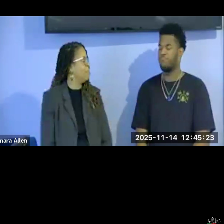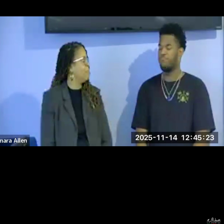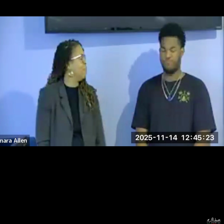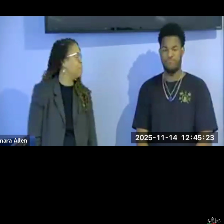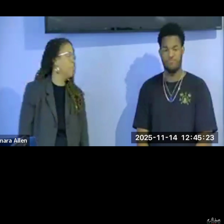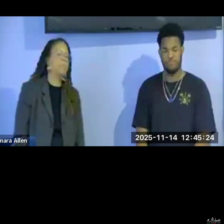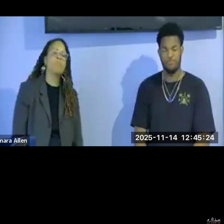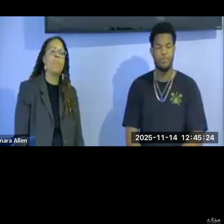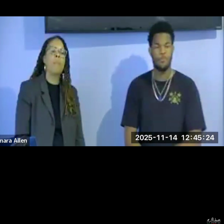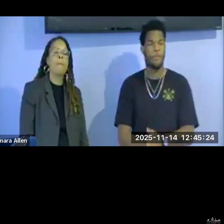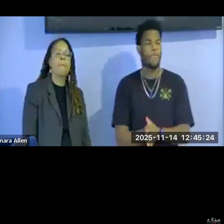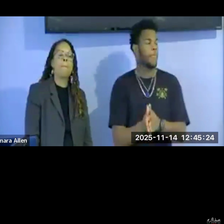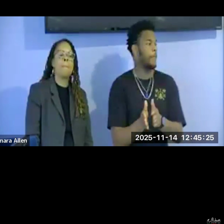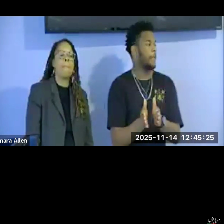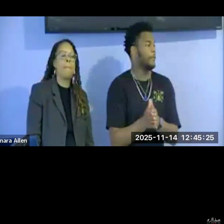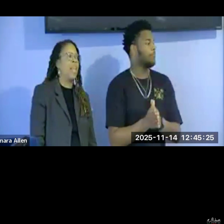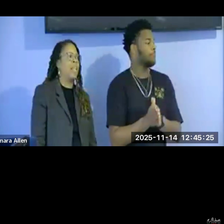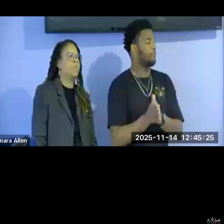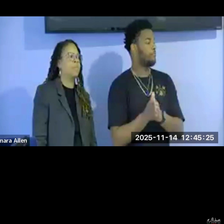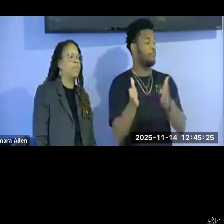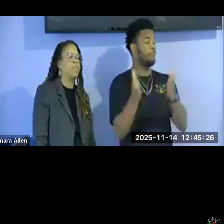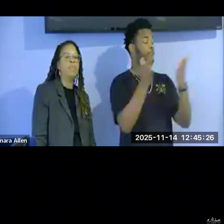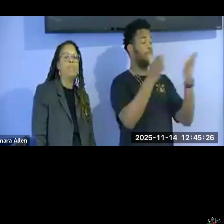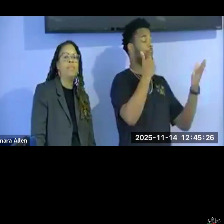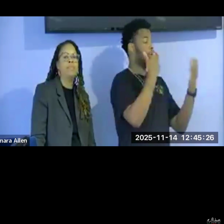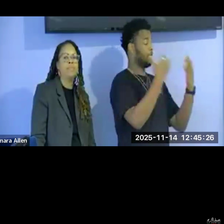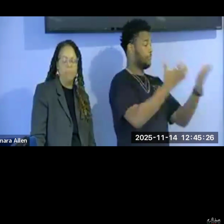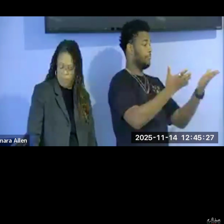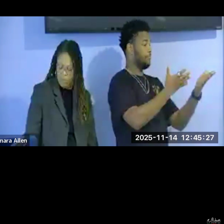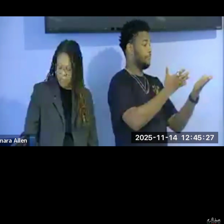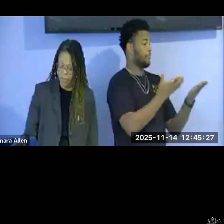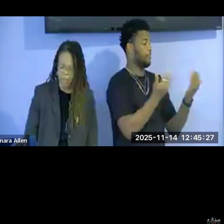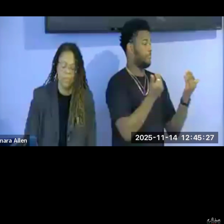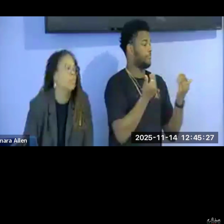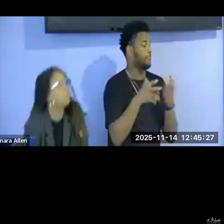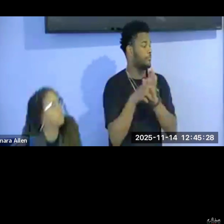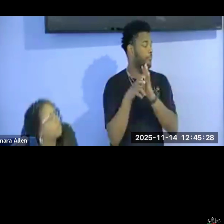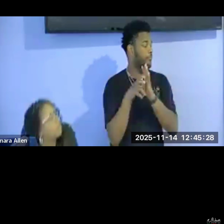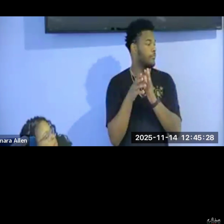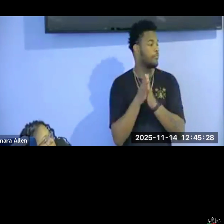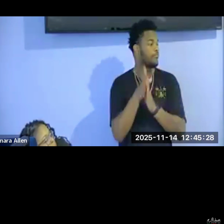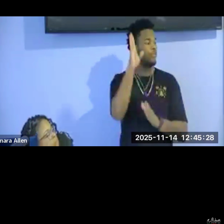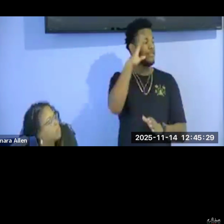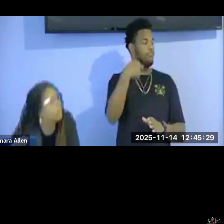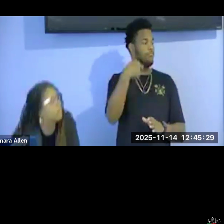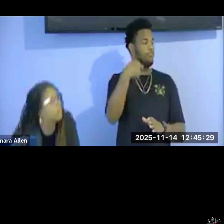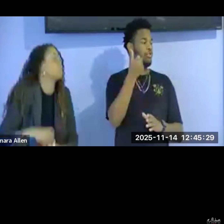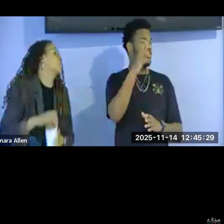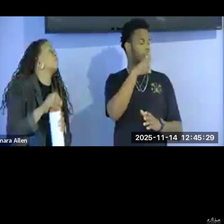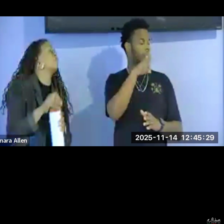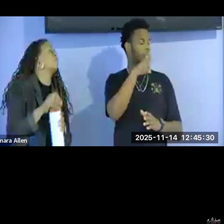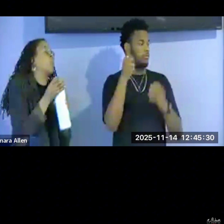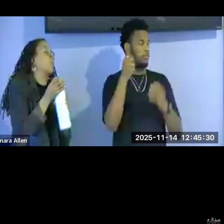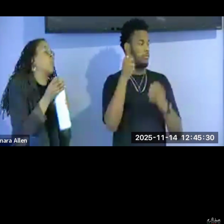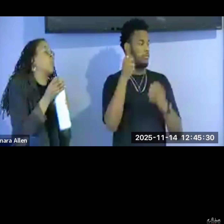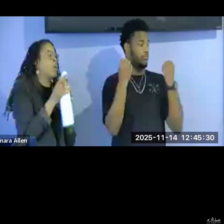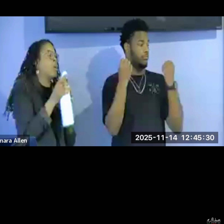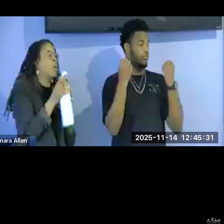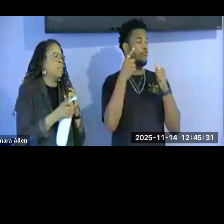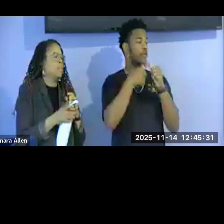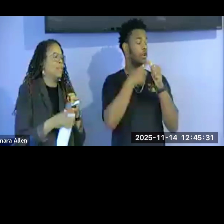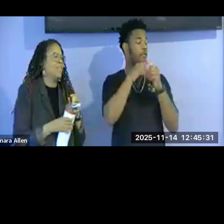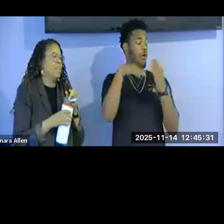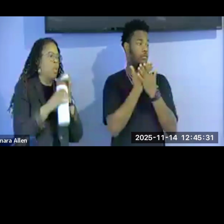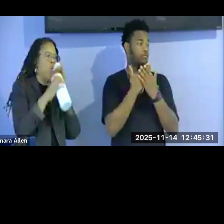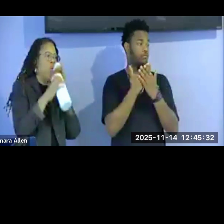might lead to other questions on whether this could be found among other deaf schools as well. And hopefully it can expand